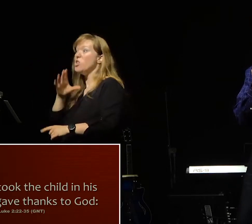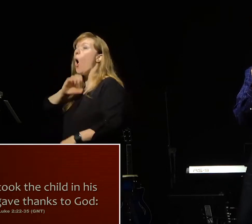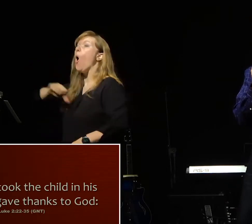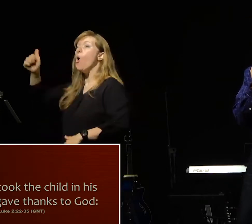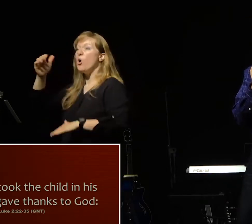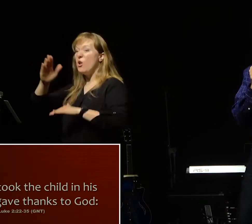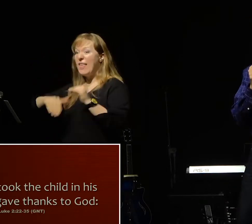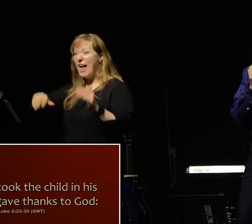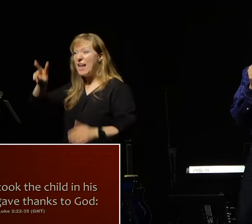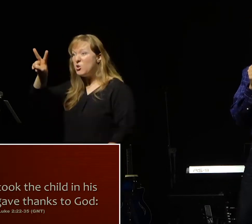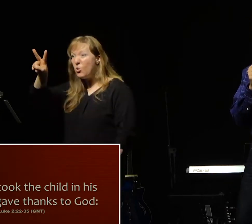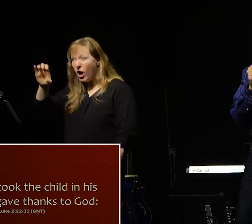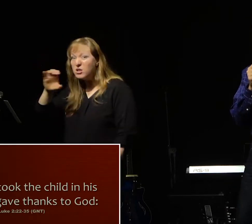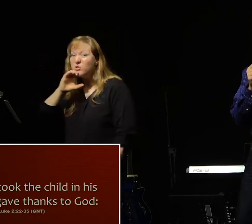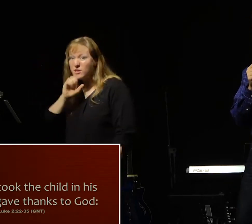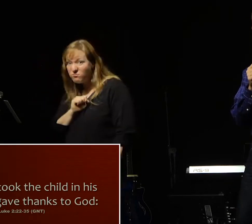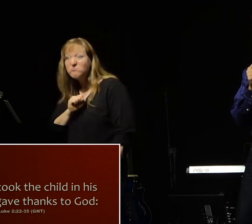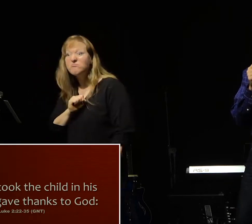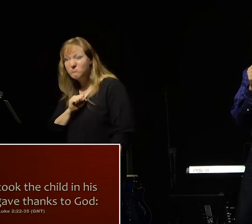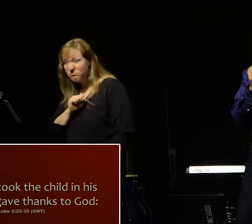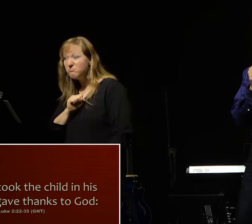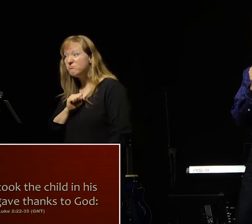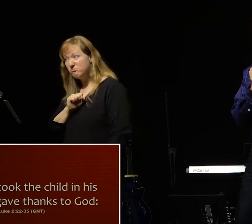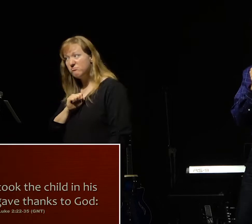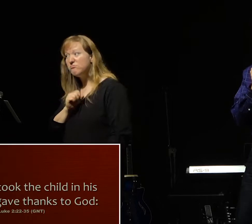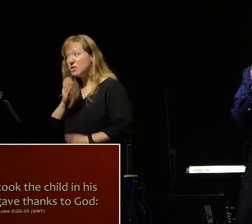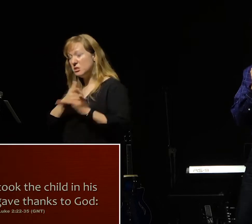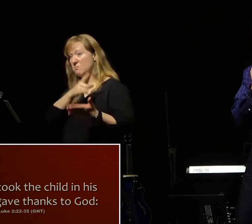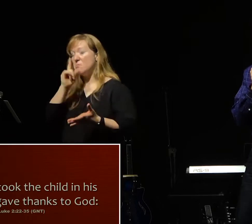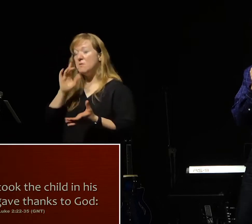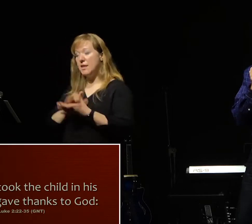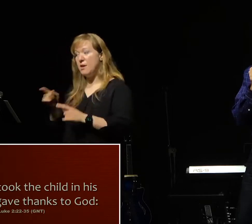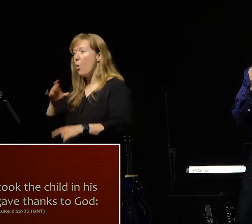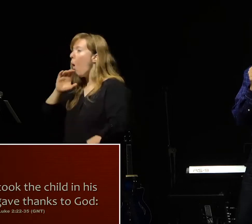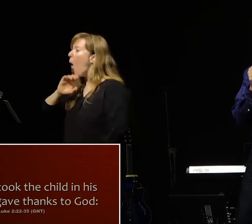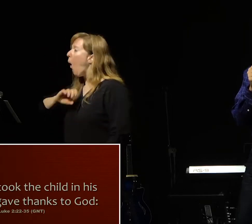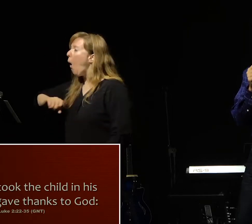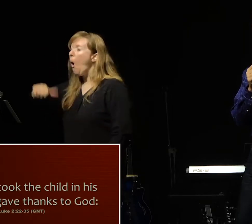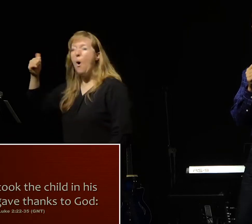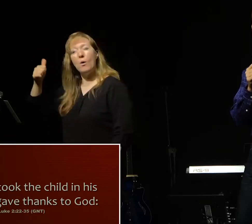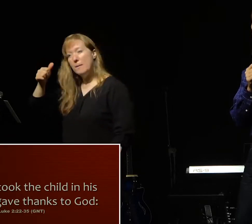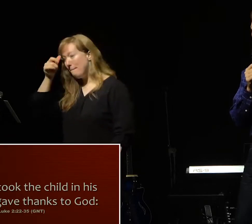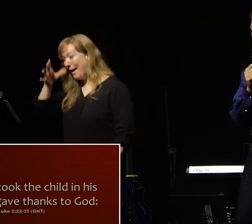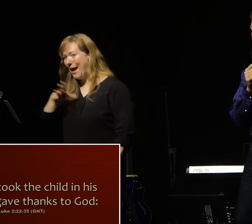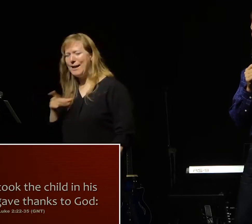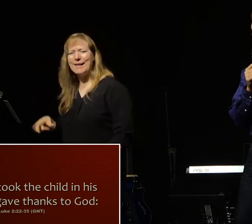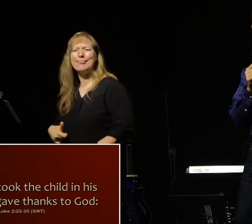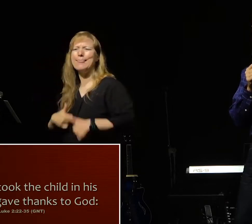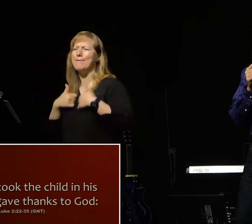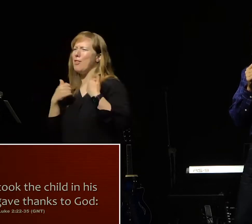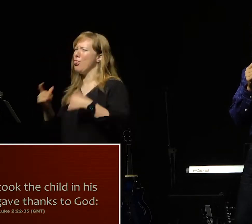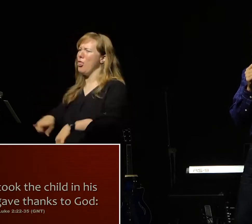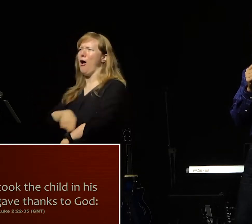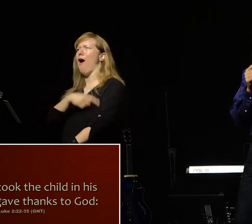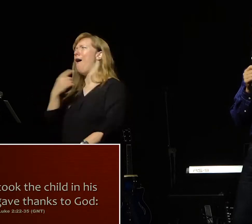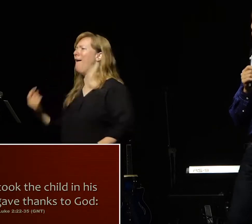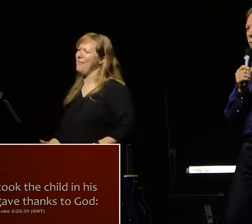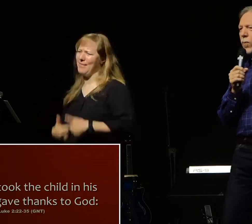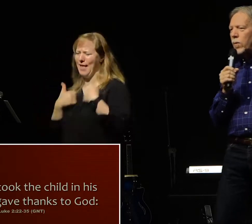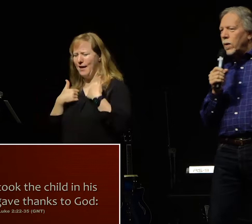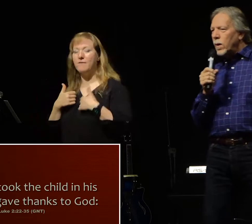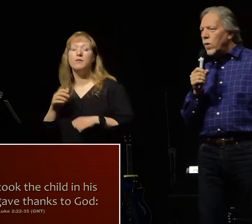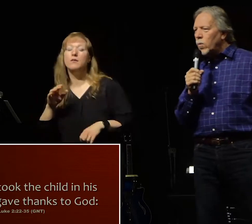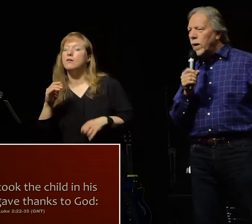time. Well over 200. He had lived a long life. Now, I've seen some